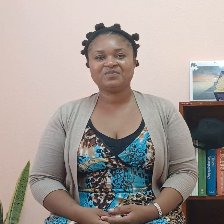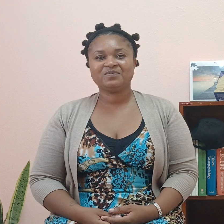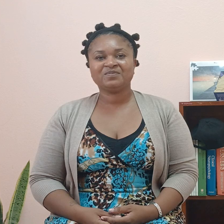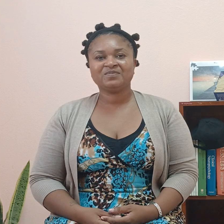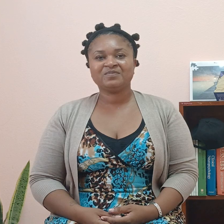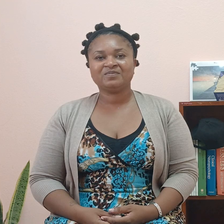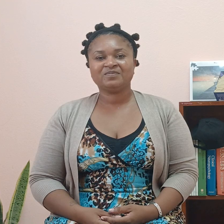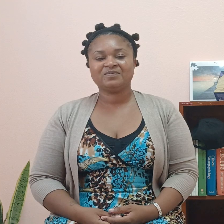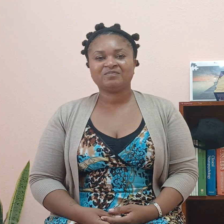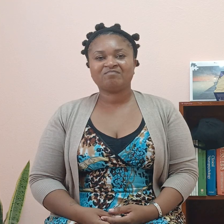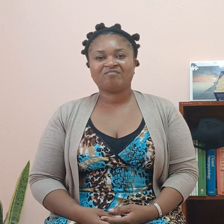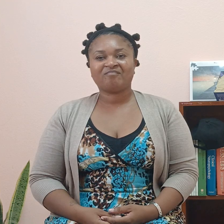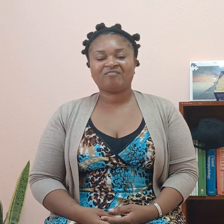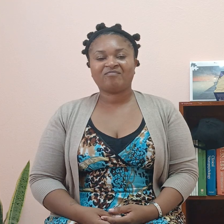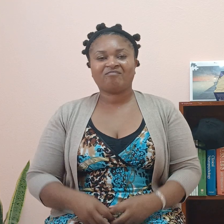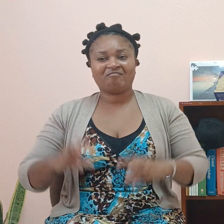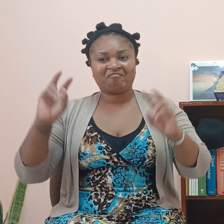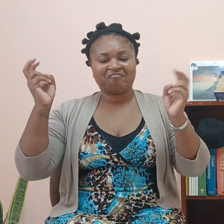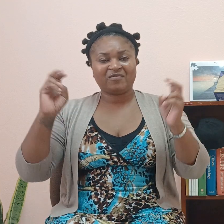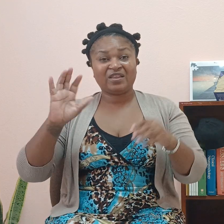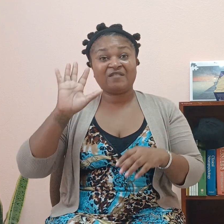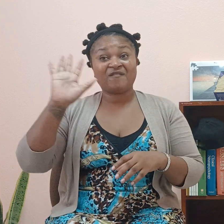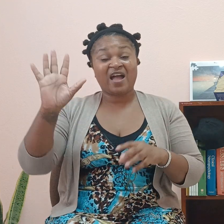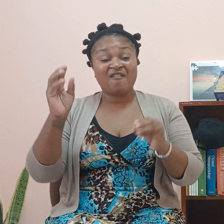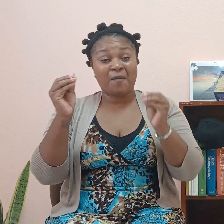5 more memory gems.